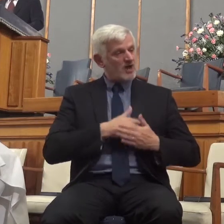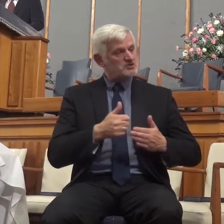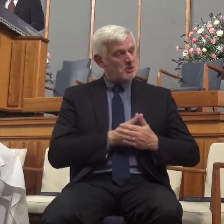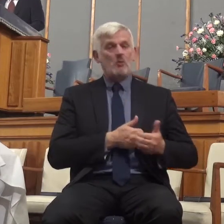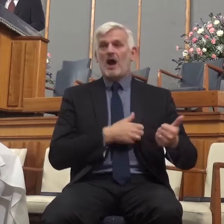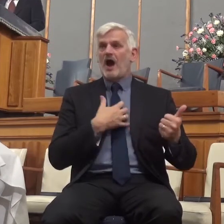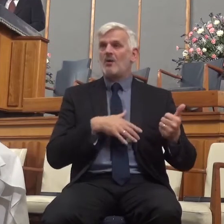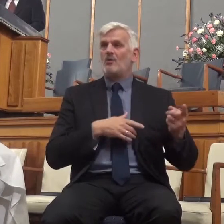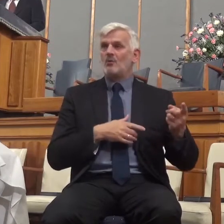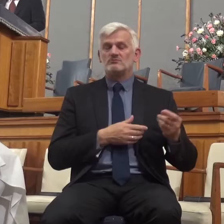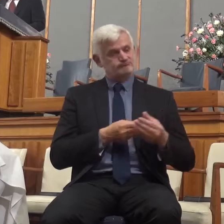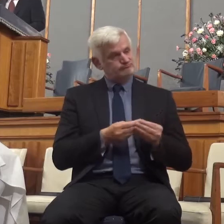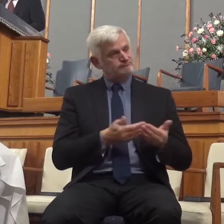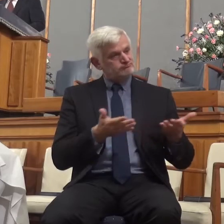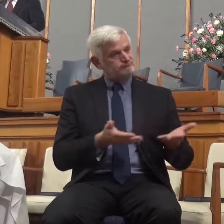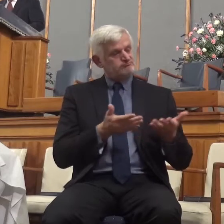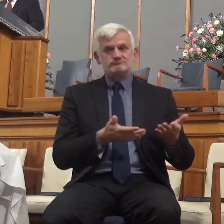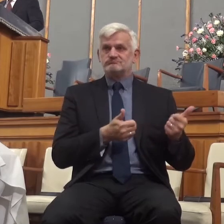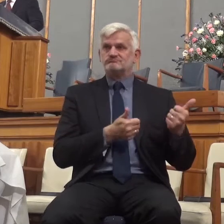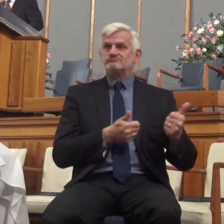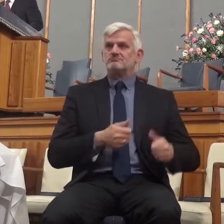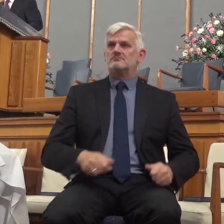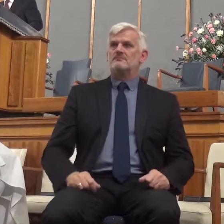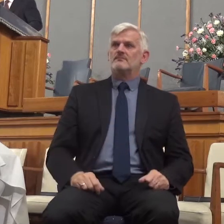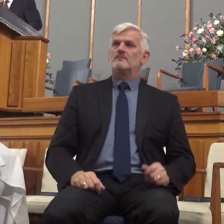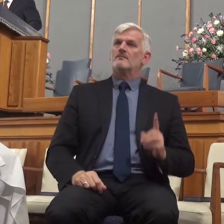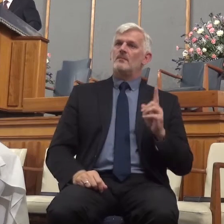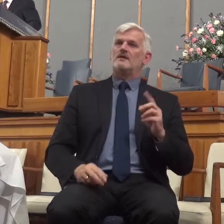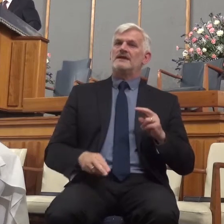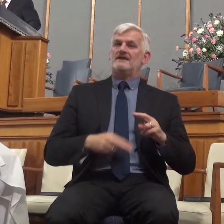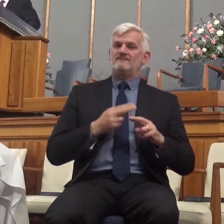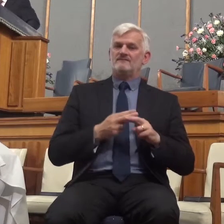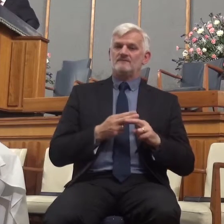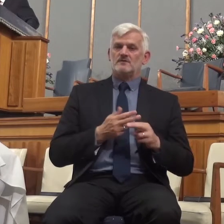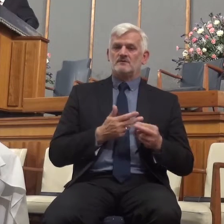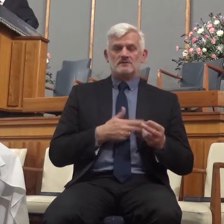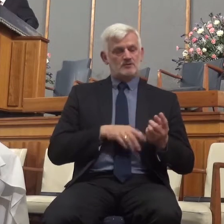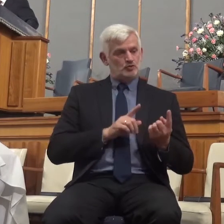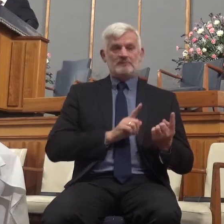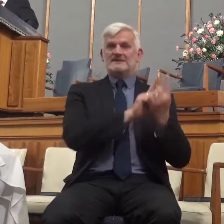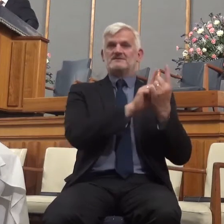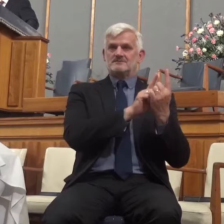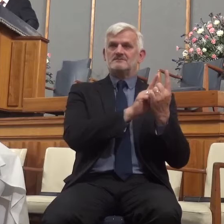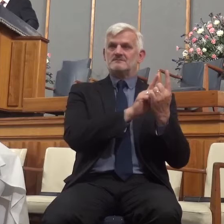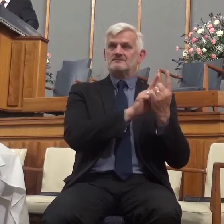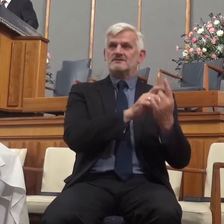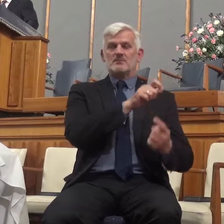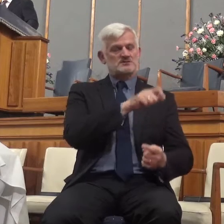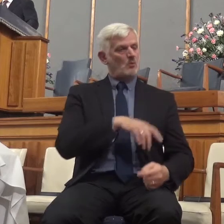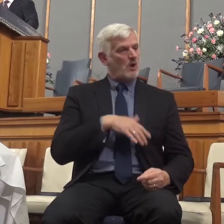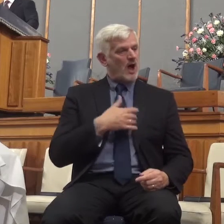a person of substance. If you're fortunate enough to come across such a person,